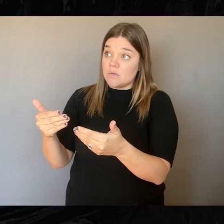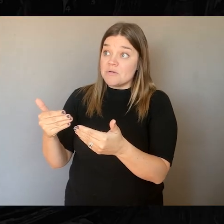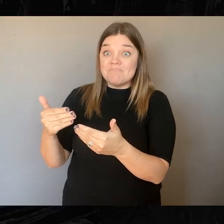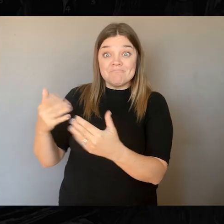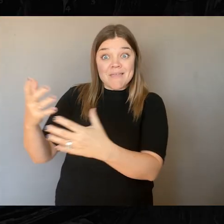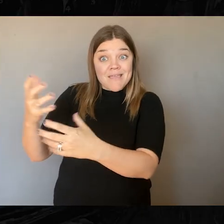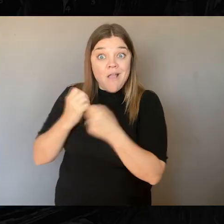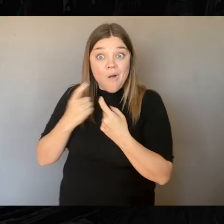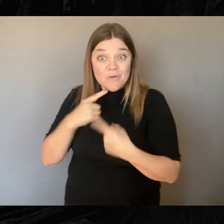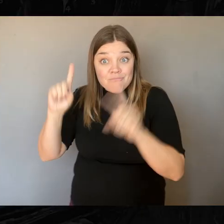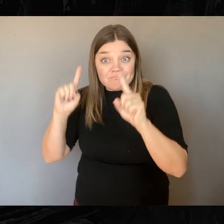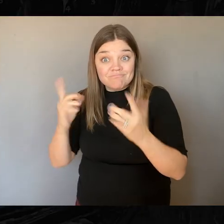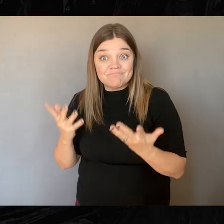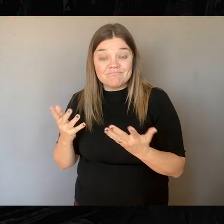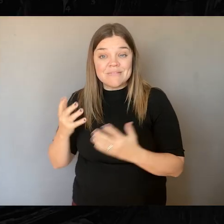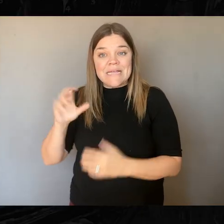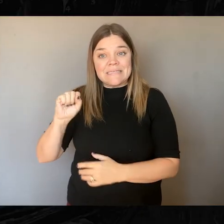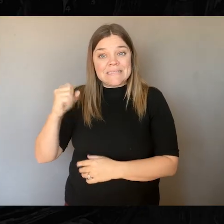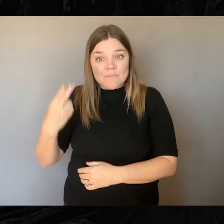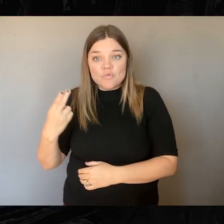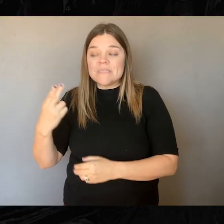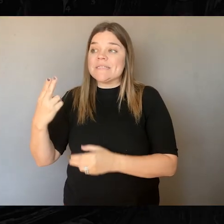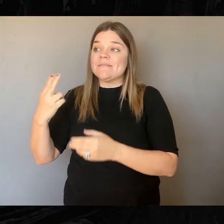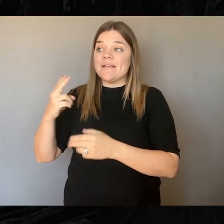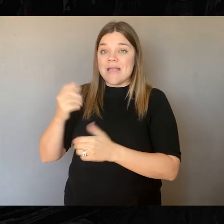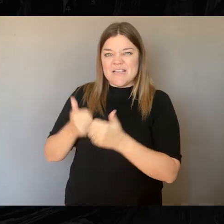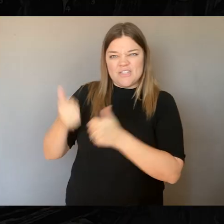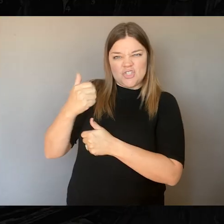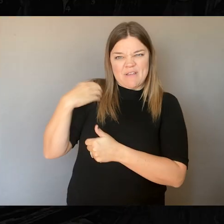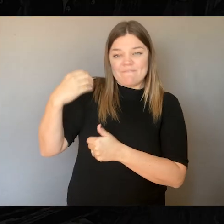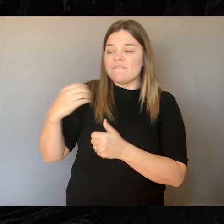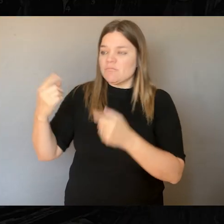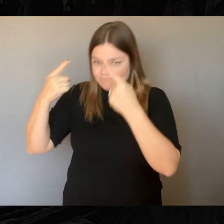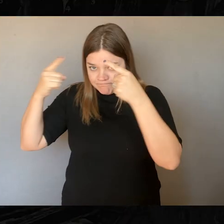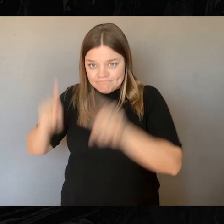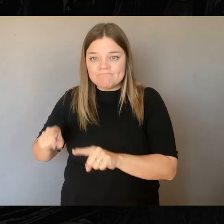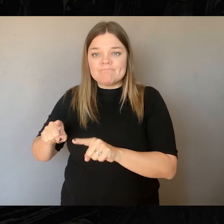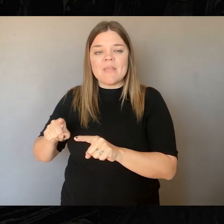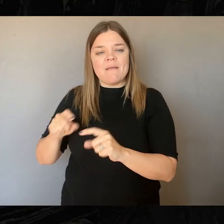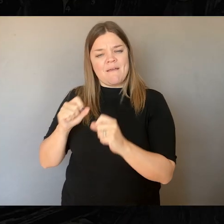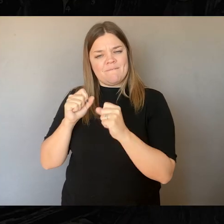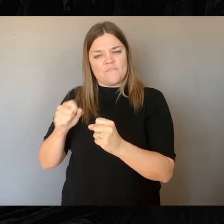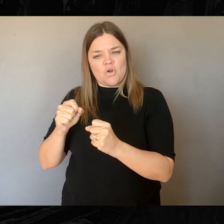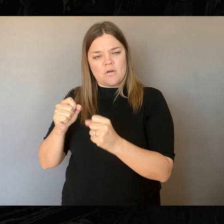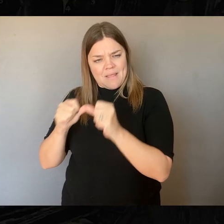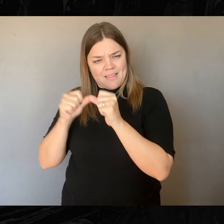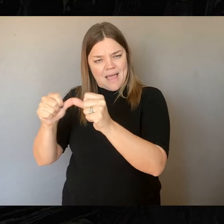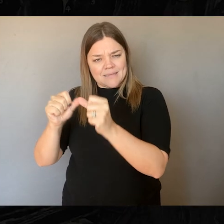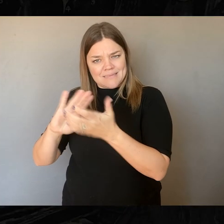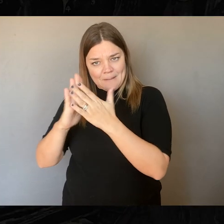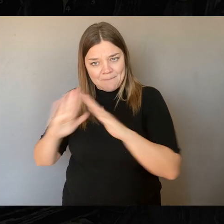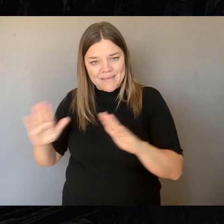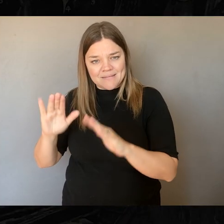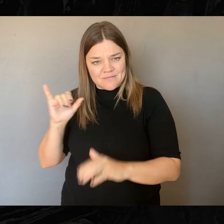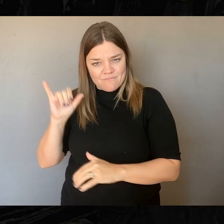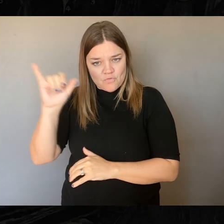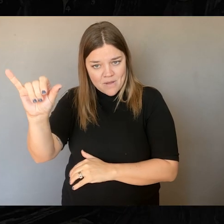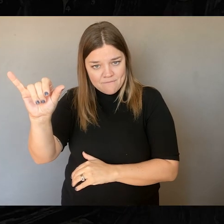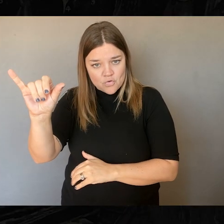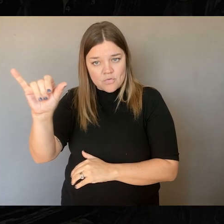wanted. Houston and Duwally signed a treaty that declared, quote, a firm and lasting peace forever